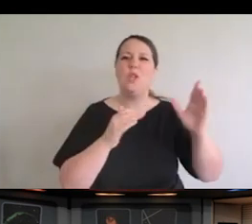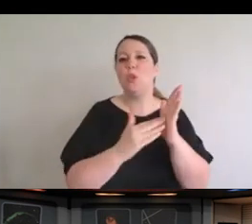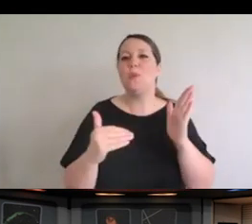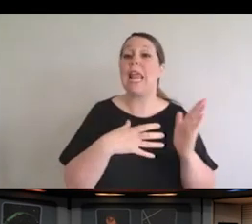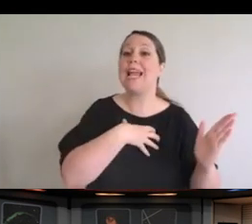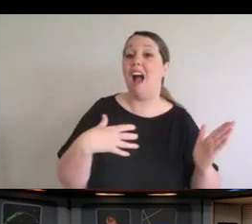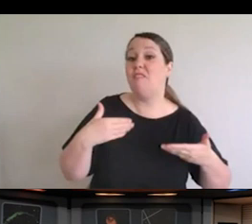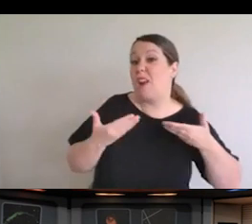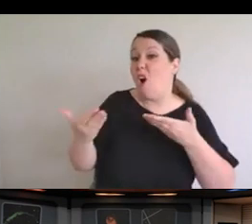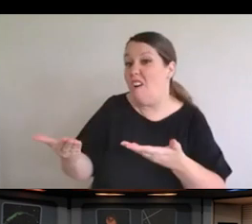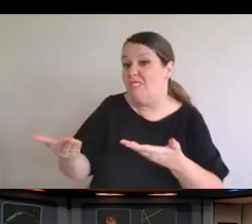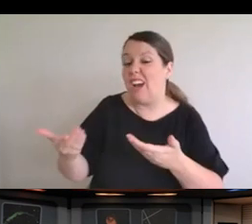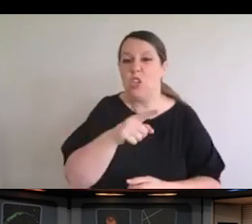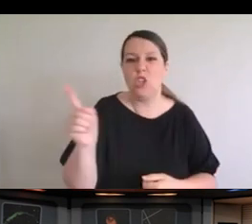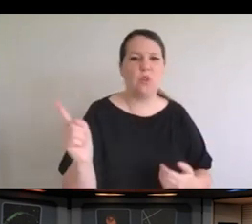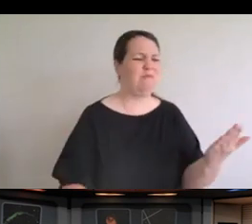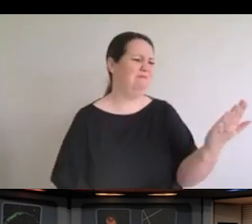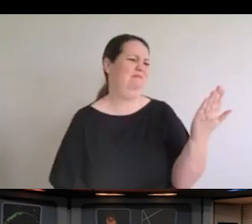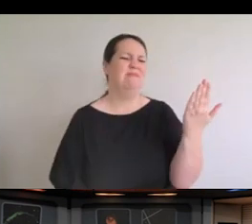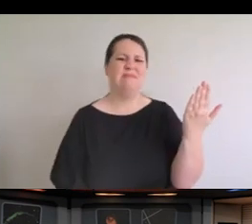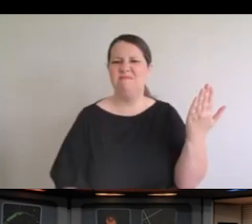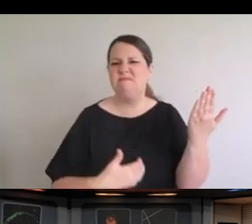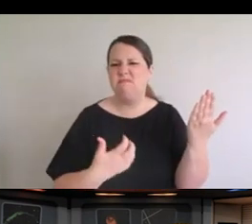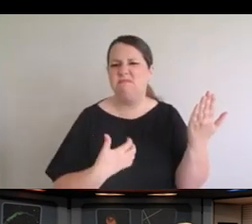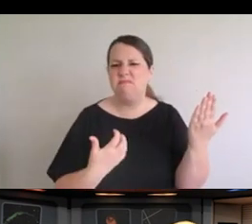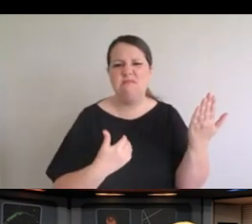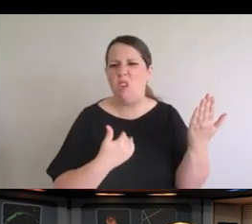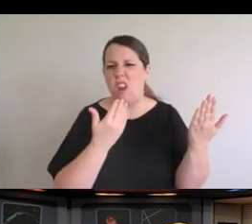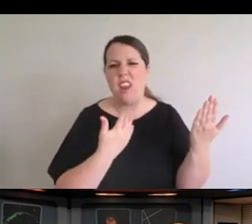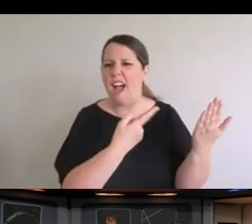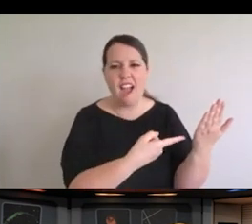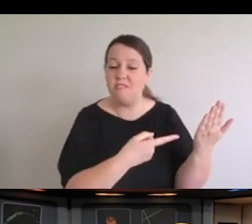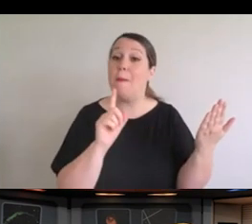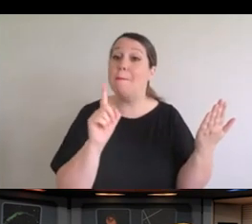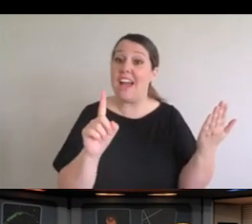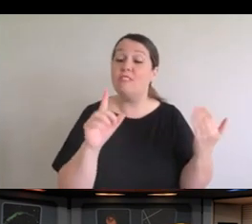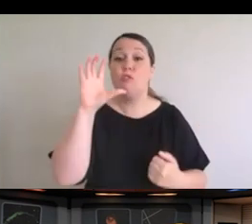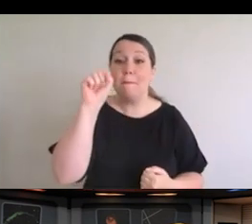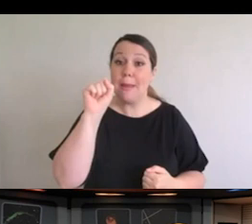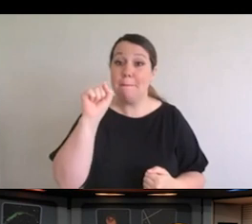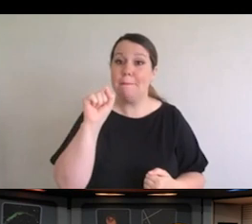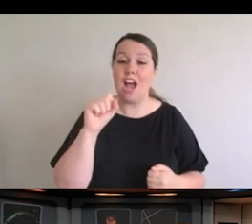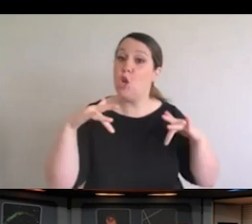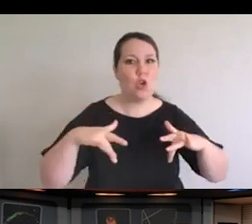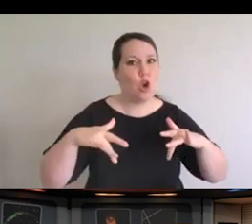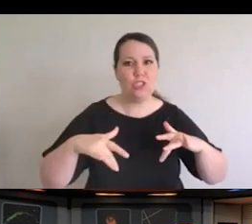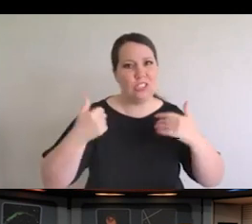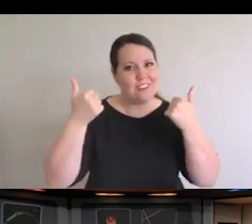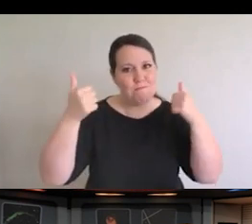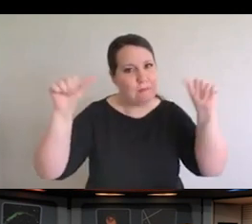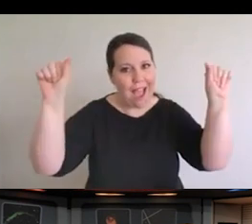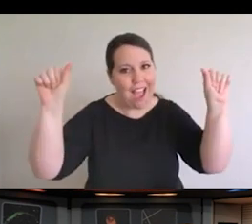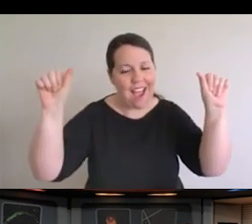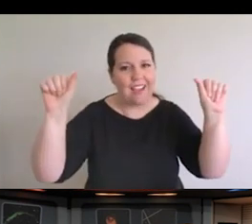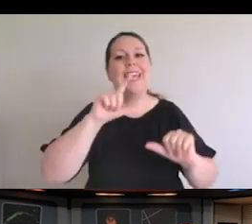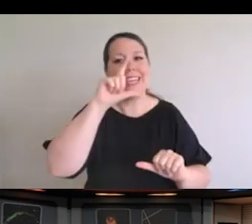it's only the first round. Let's work together and let's move forward. Best to all of you. Kia ora. Thank